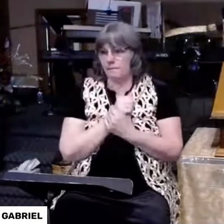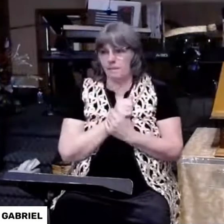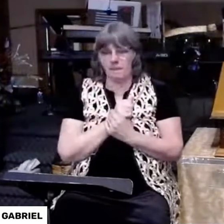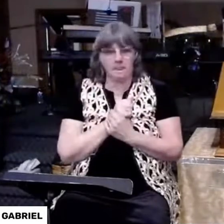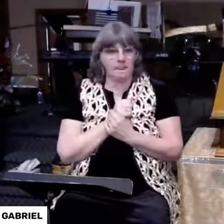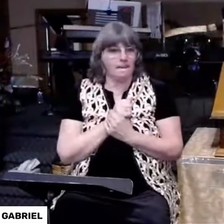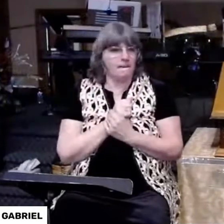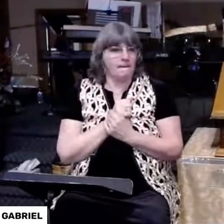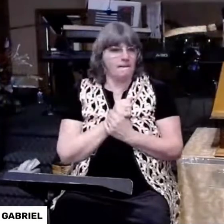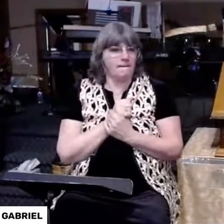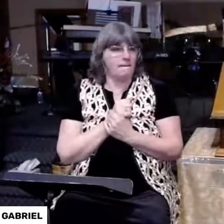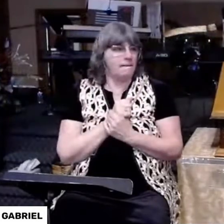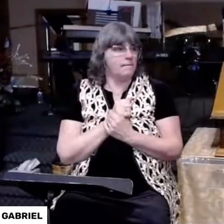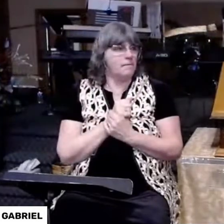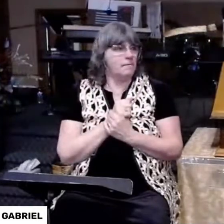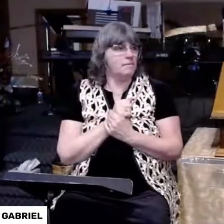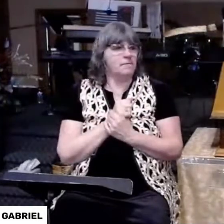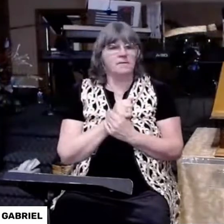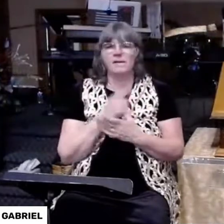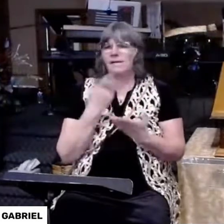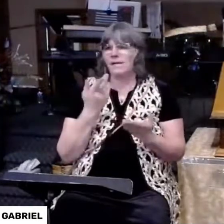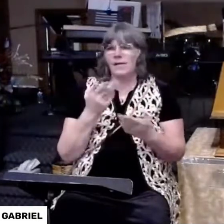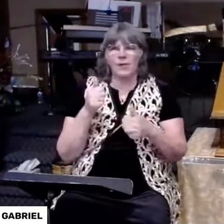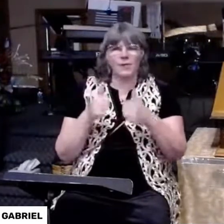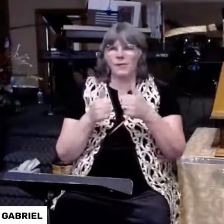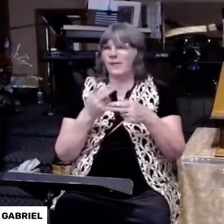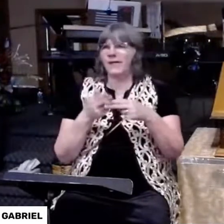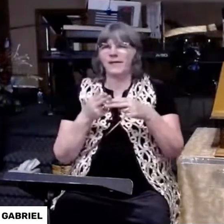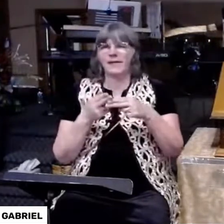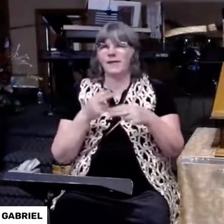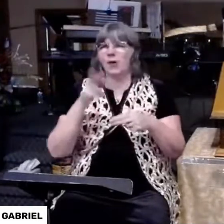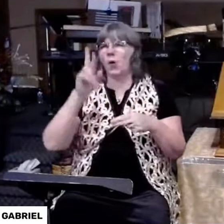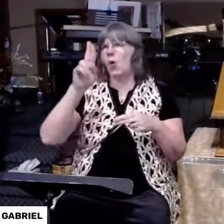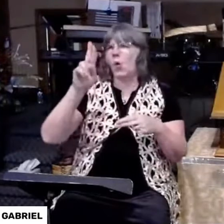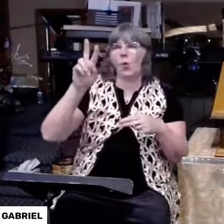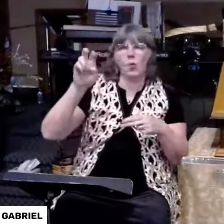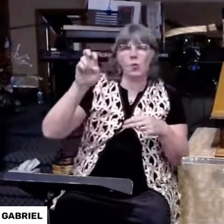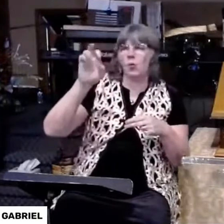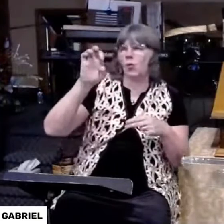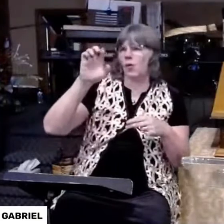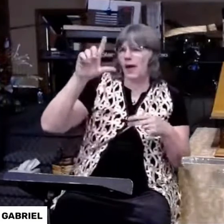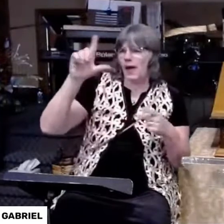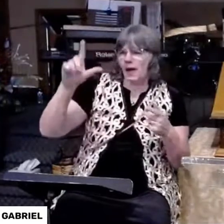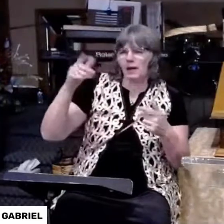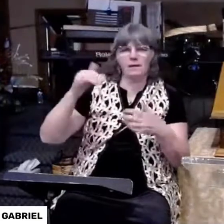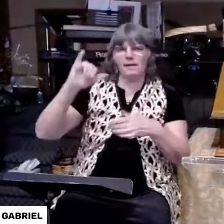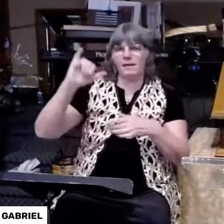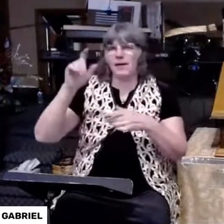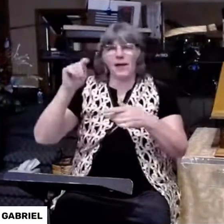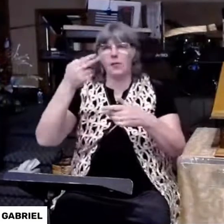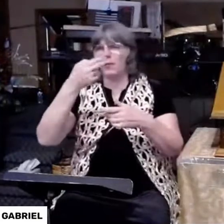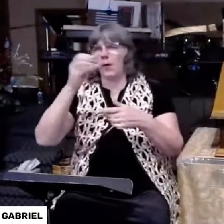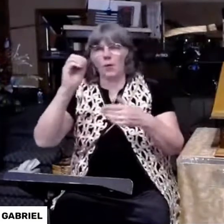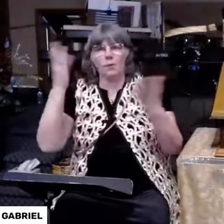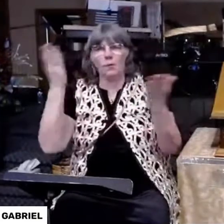So what is his name? Yitro? Yitro? Reuel? Yitro? Yuel? Reuel? Yitro? What's his